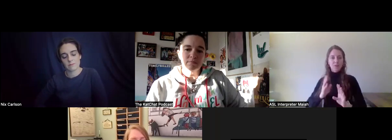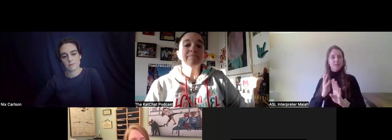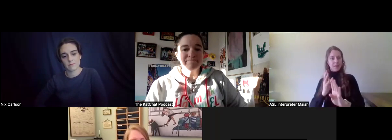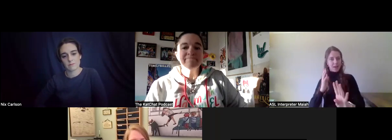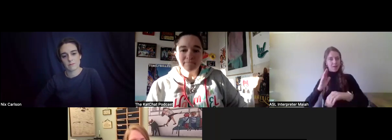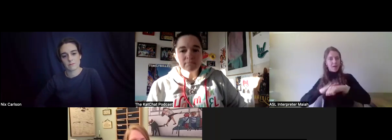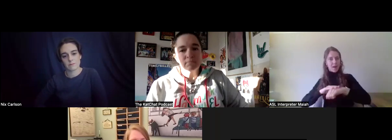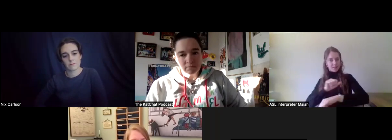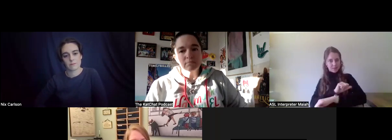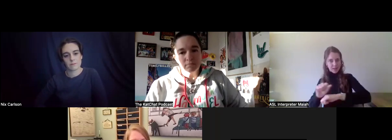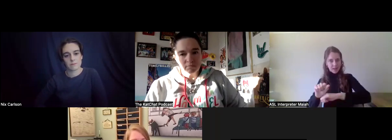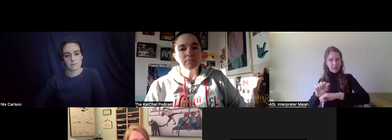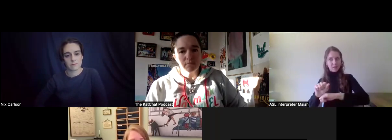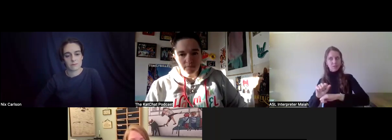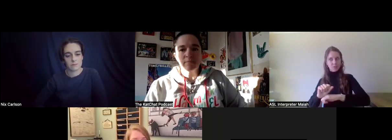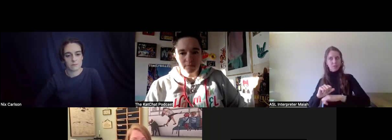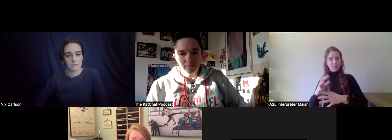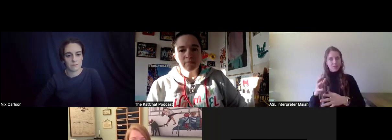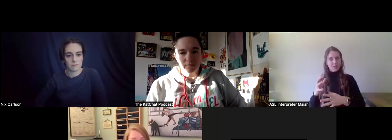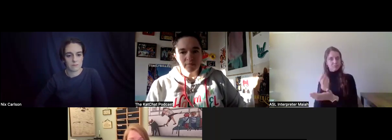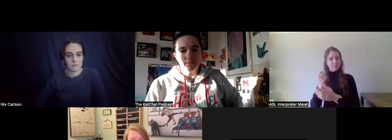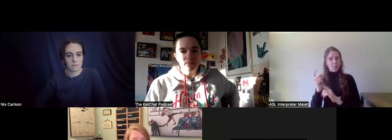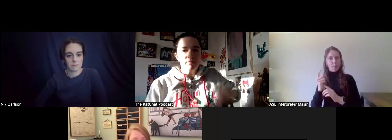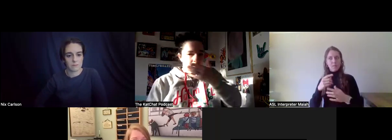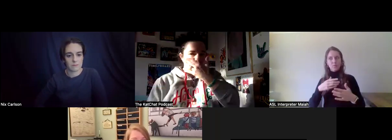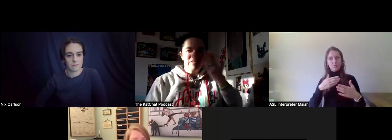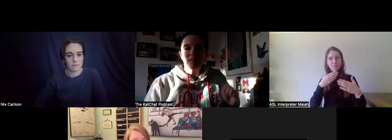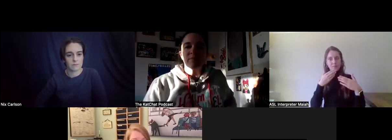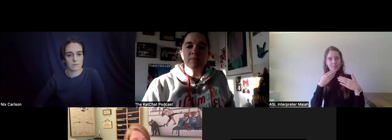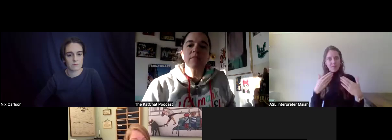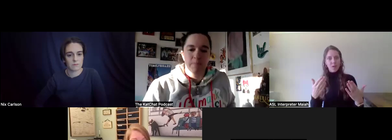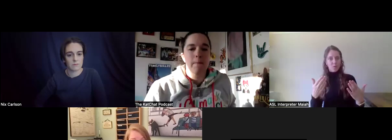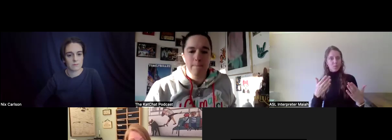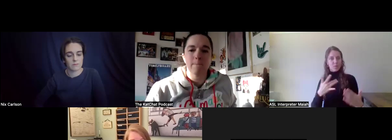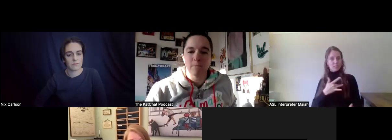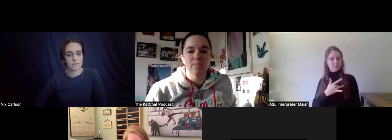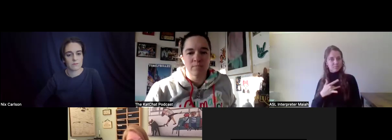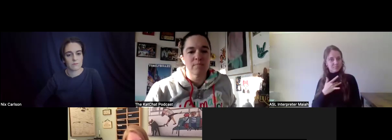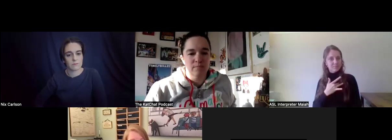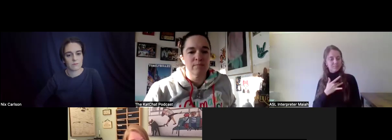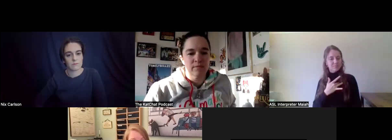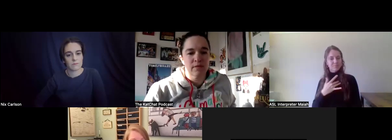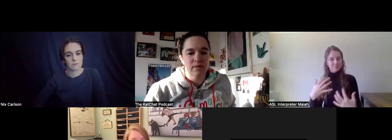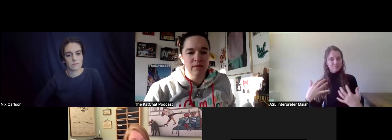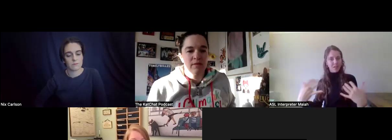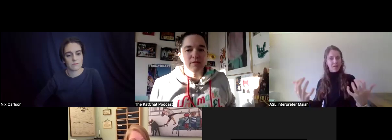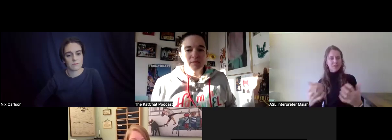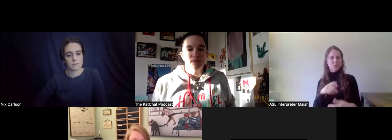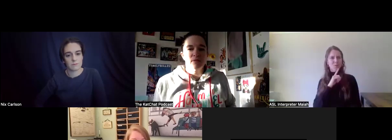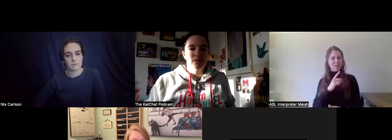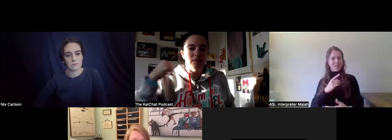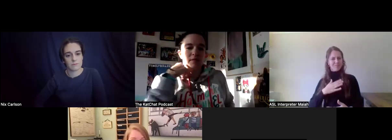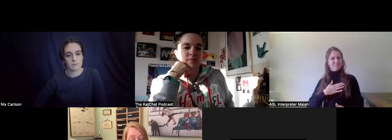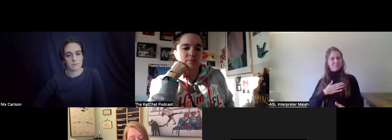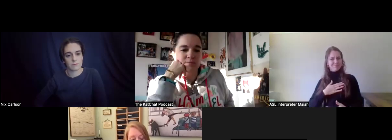to express thanks and gratitude. And it was so beautiful. I mean, it was really moving.